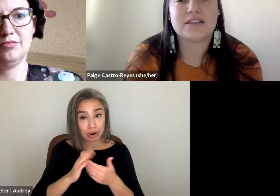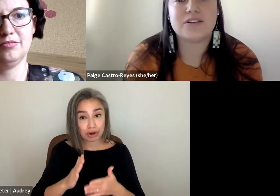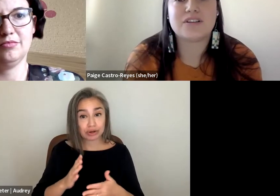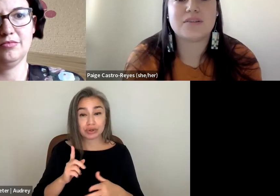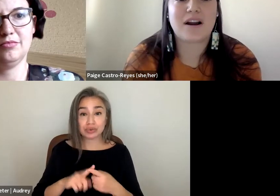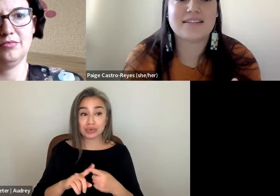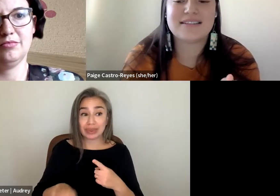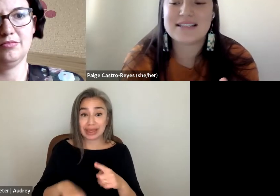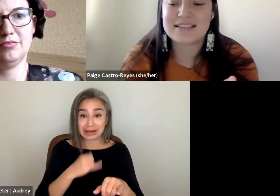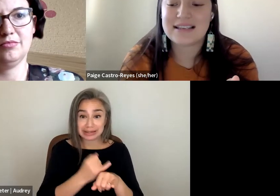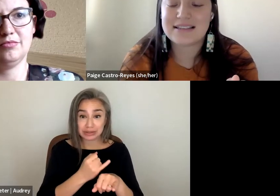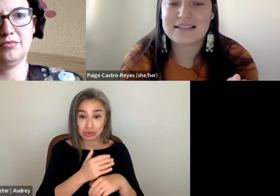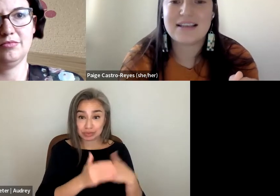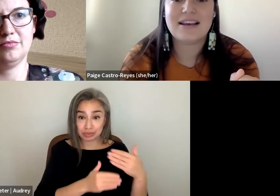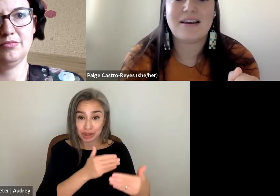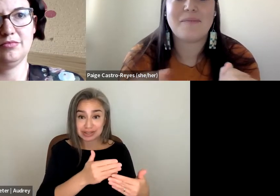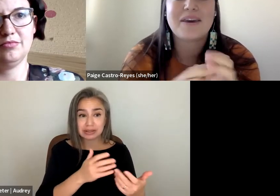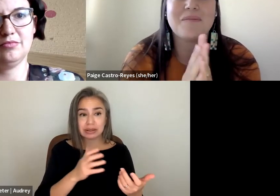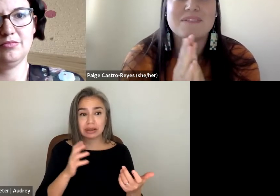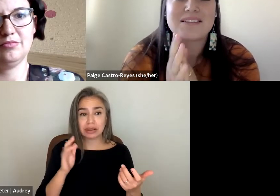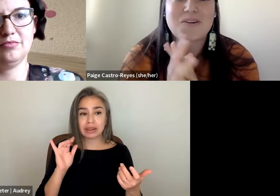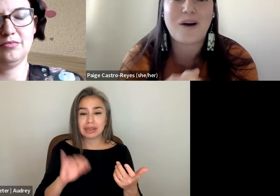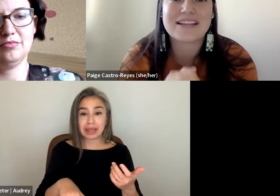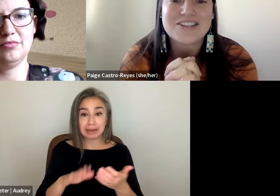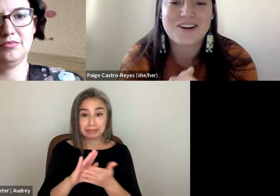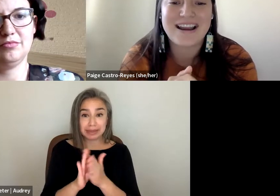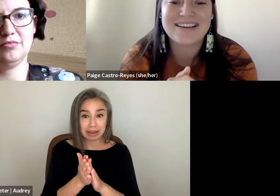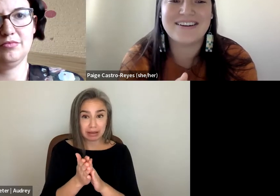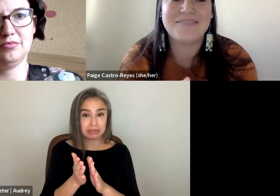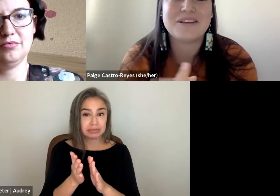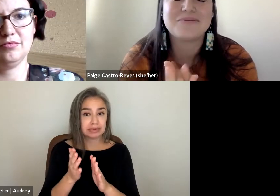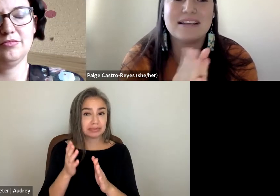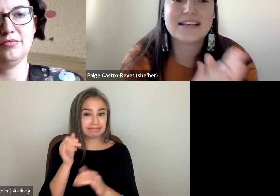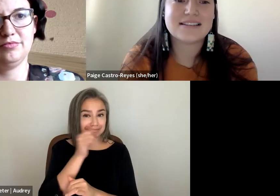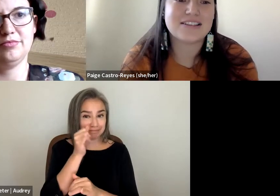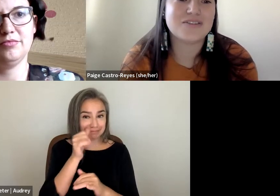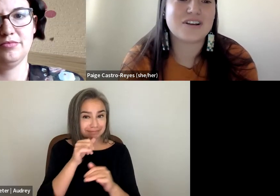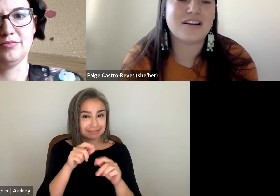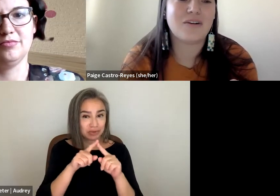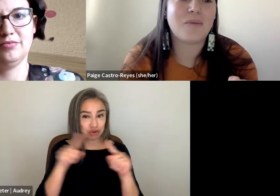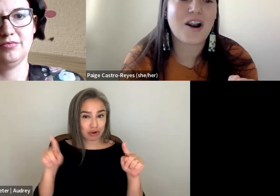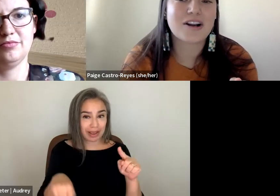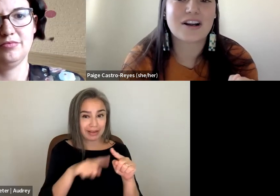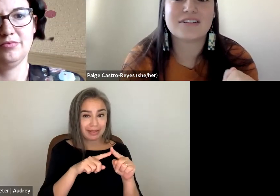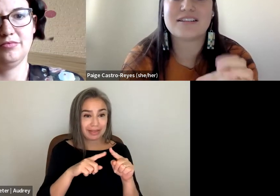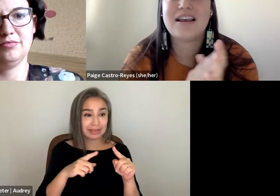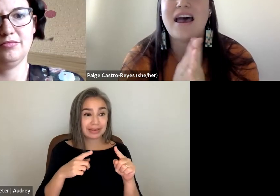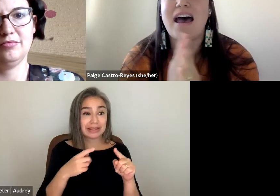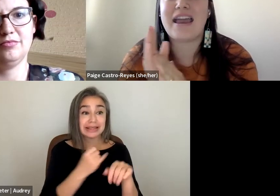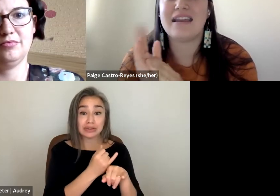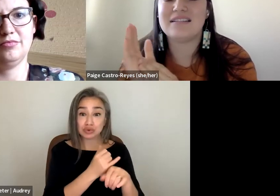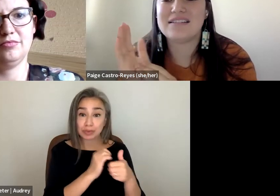your institution's processes, this becomes quite a triangle between institutional